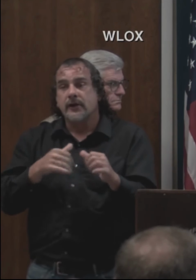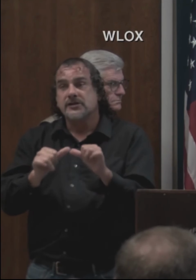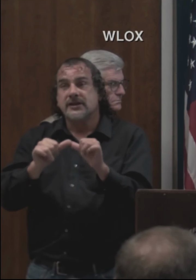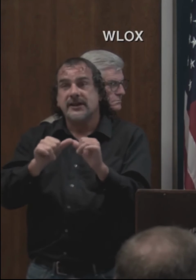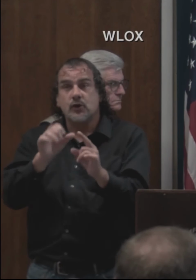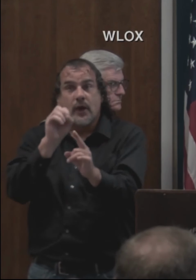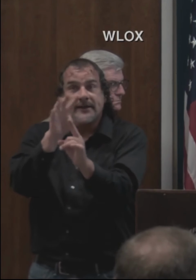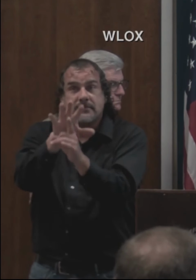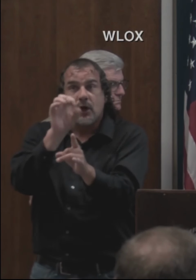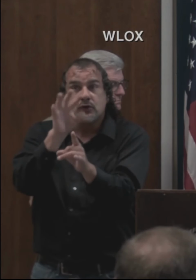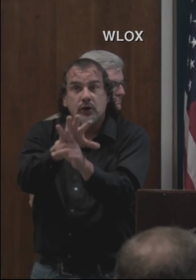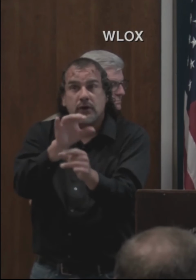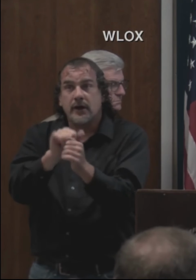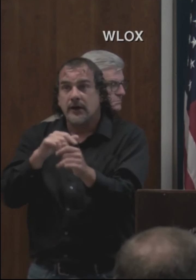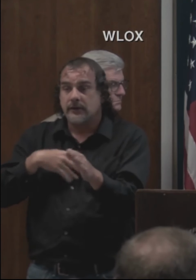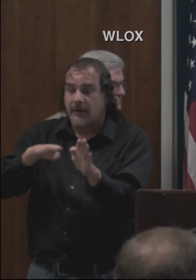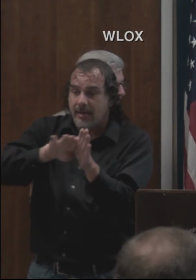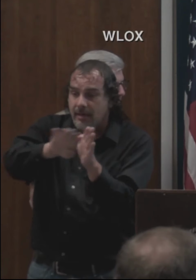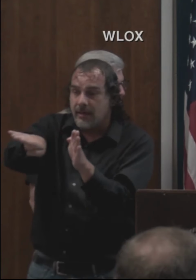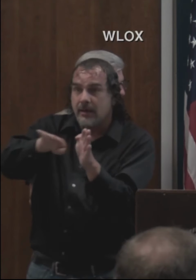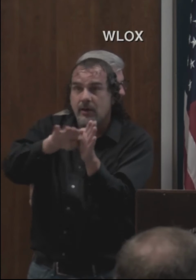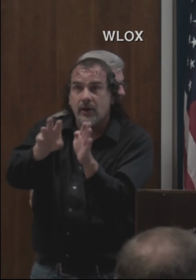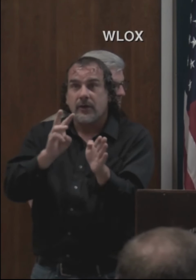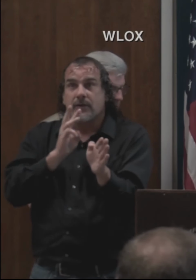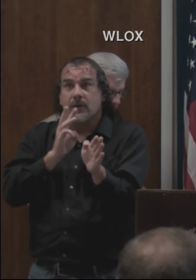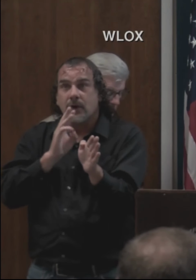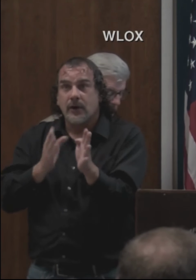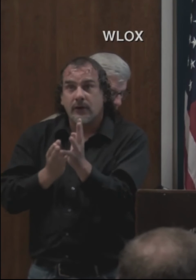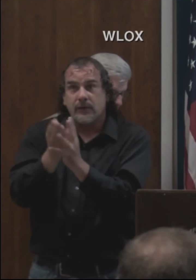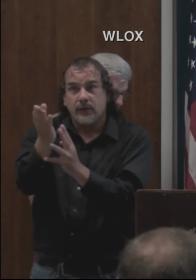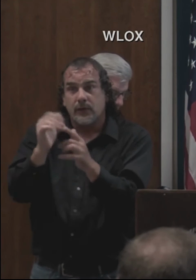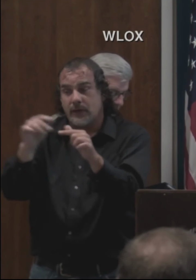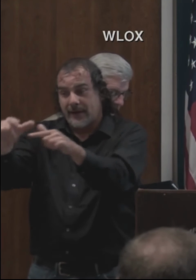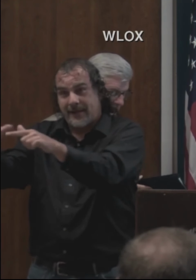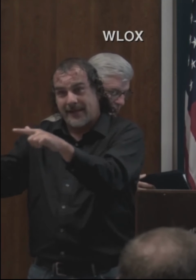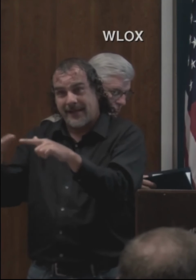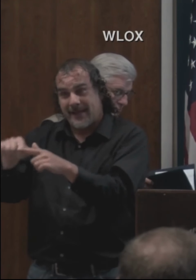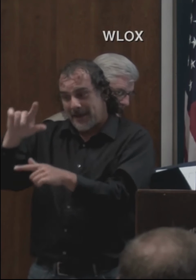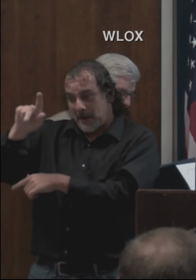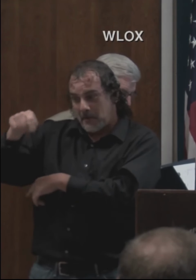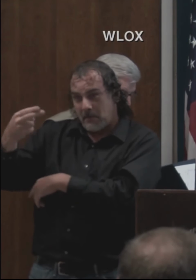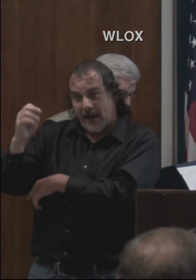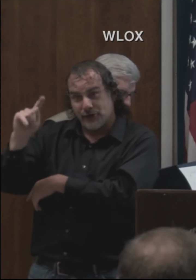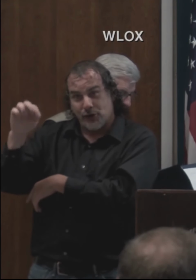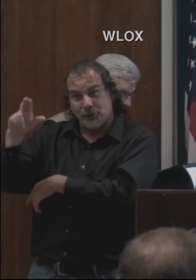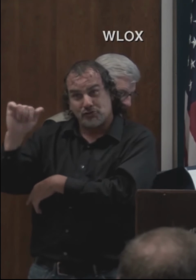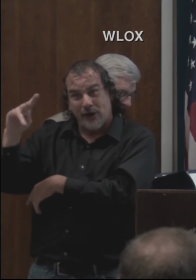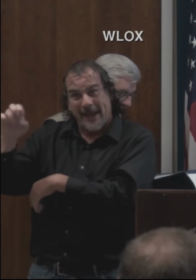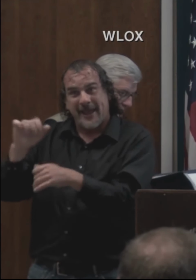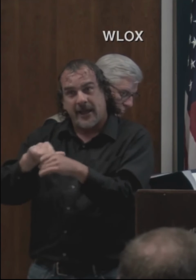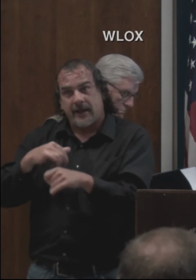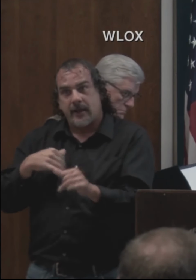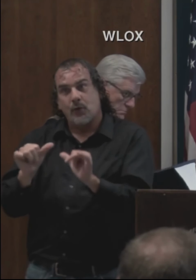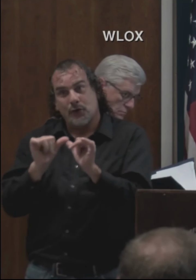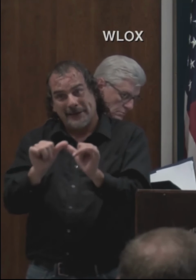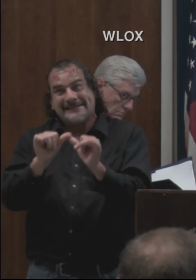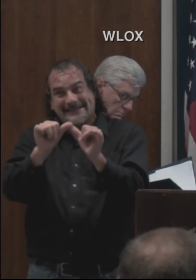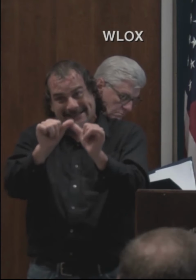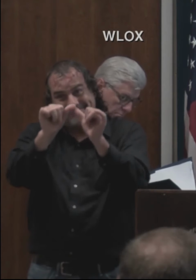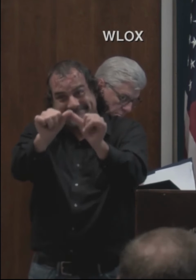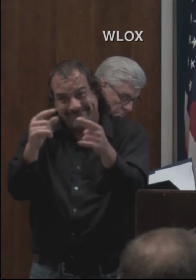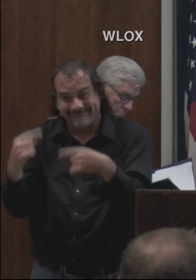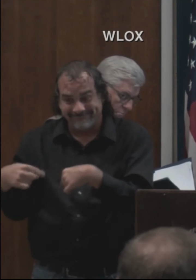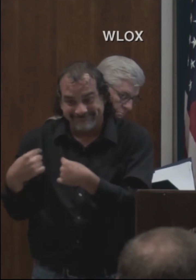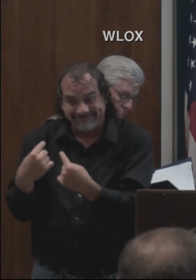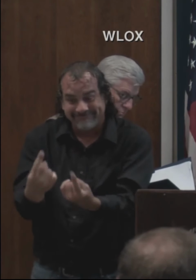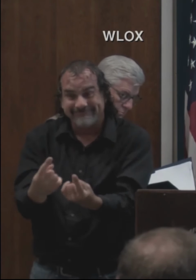exposure from diverting a large part of the Mississippi River through Lake Pontchartrain and onto the Mississippi Gulf Coast will continue to persist.